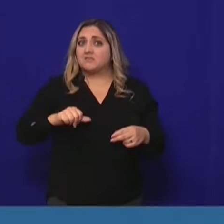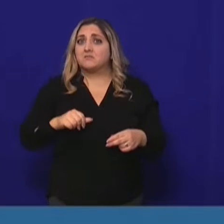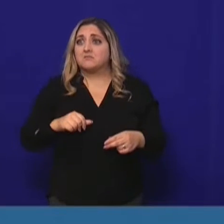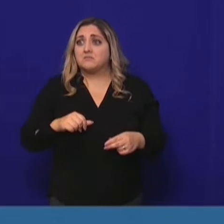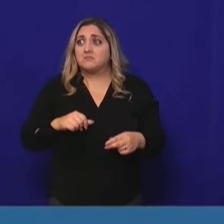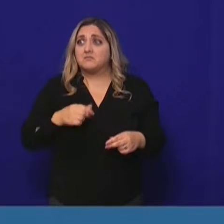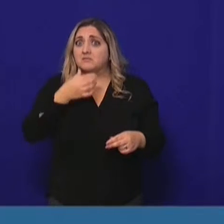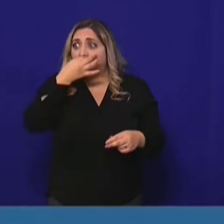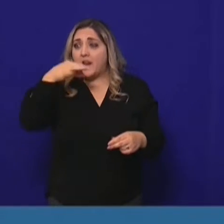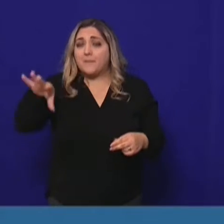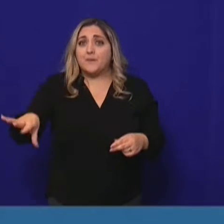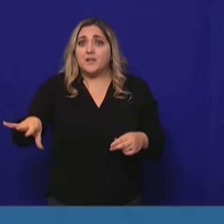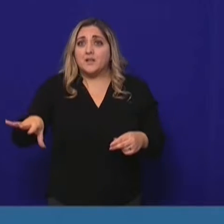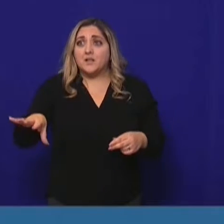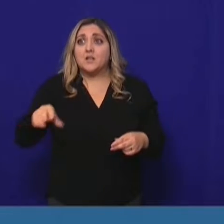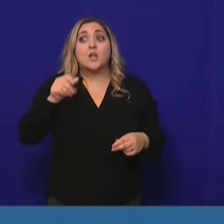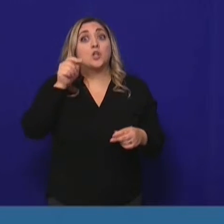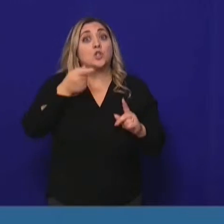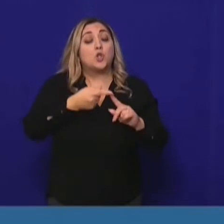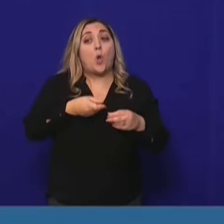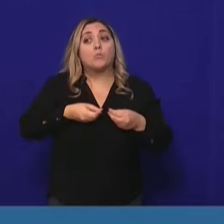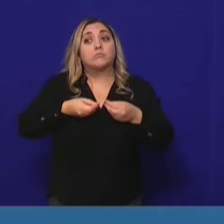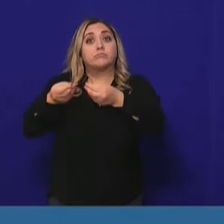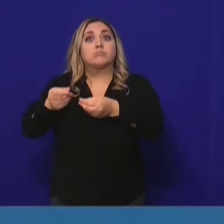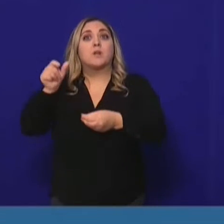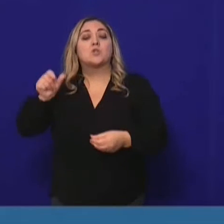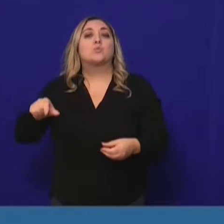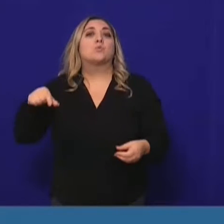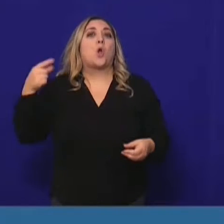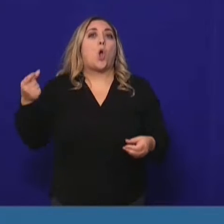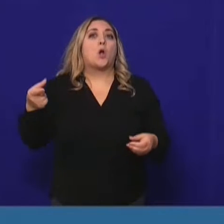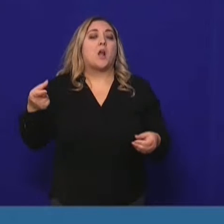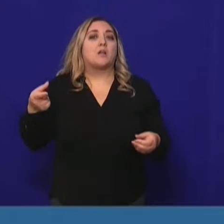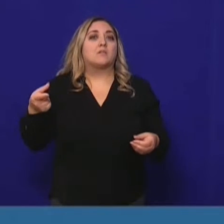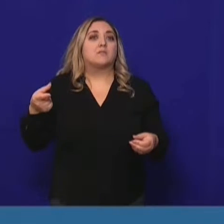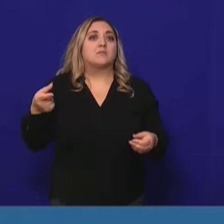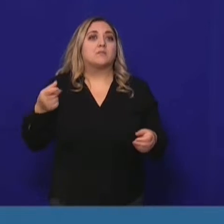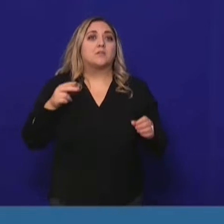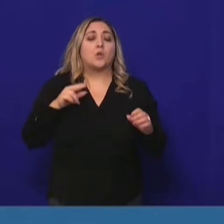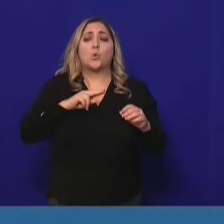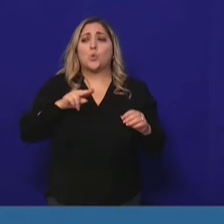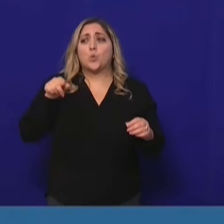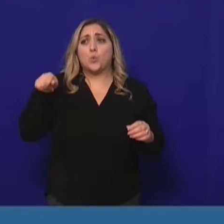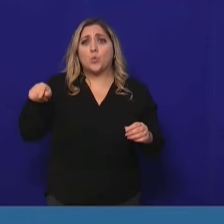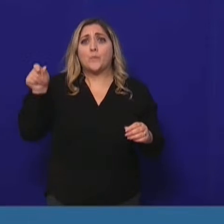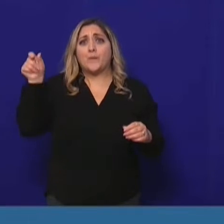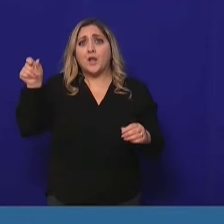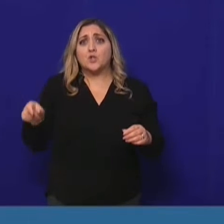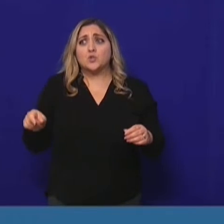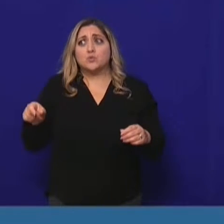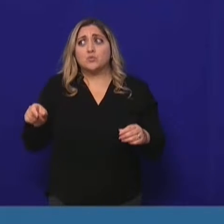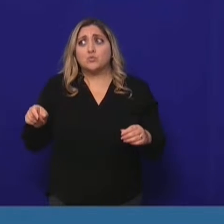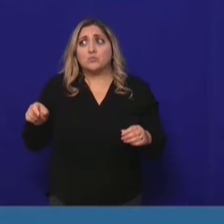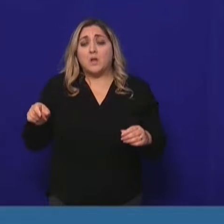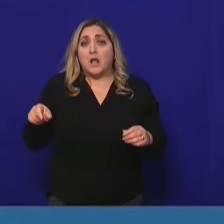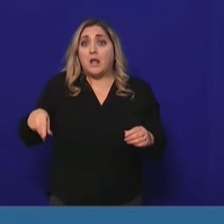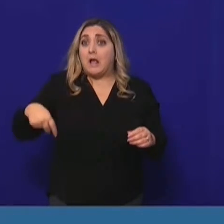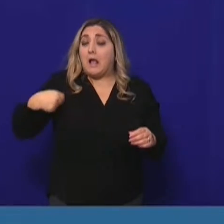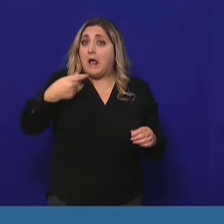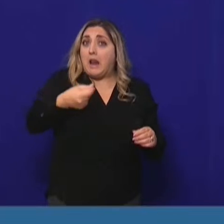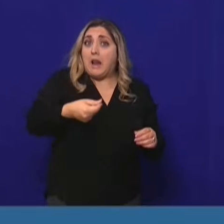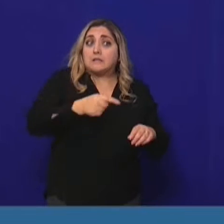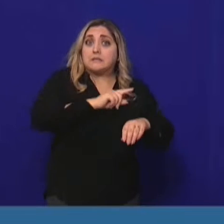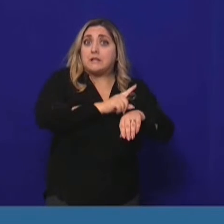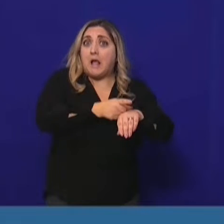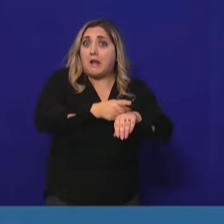frame? Will it be thrown out or will it be administered to someone else? And will that person be obliged to join the second cohort